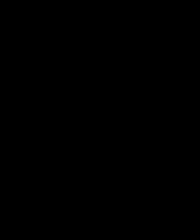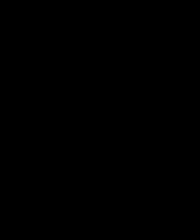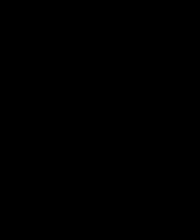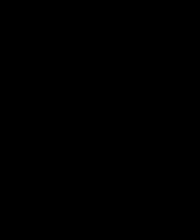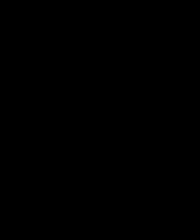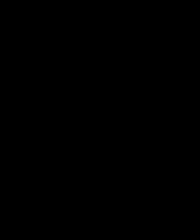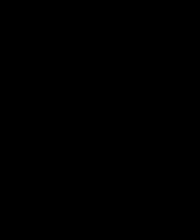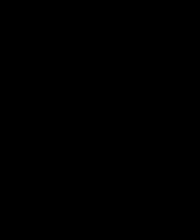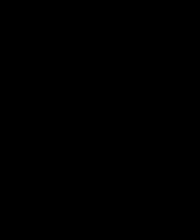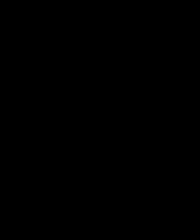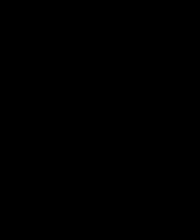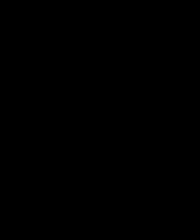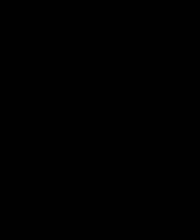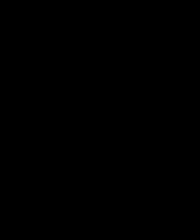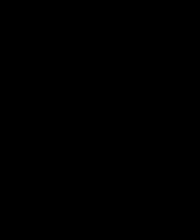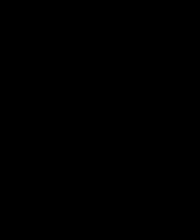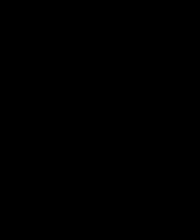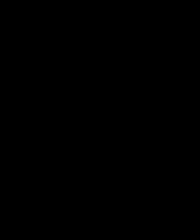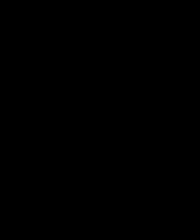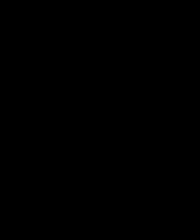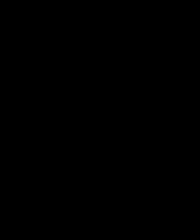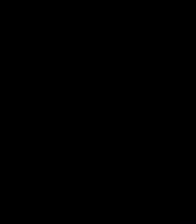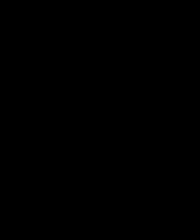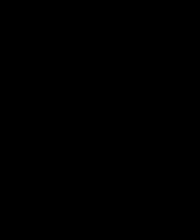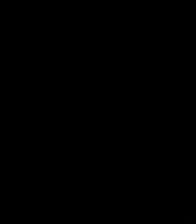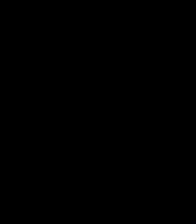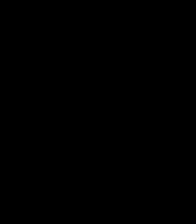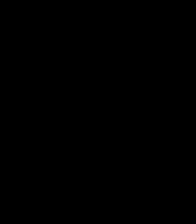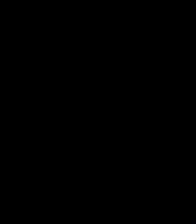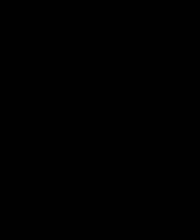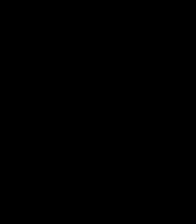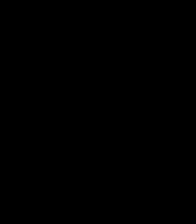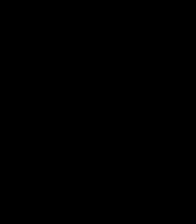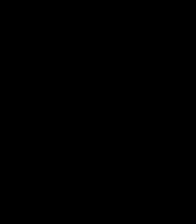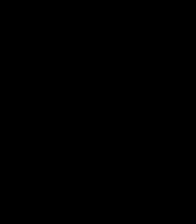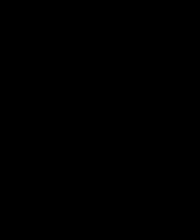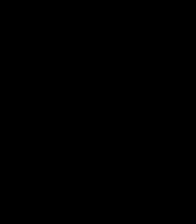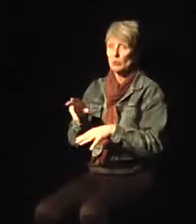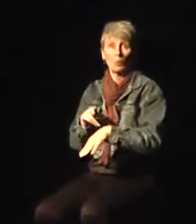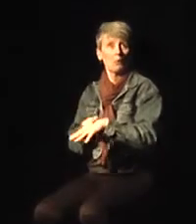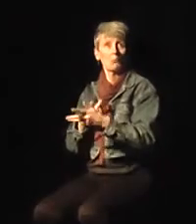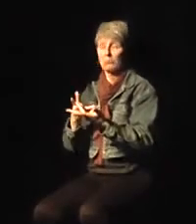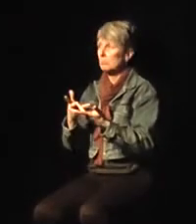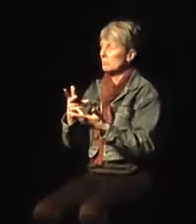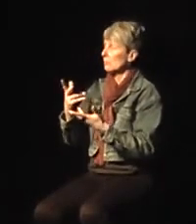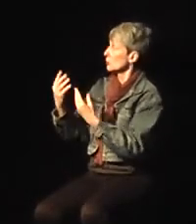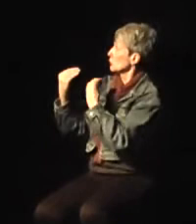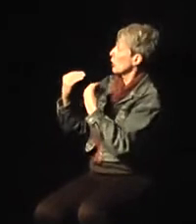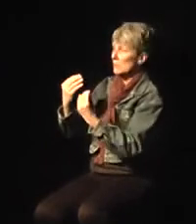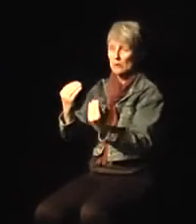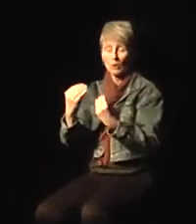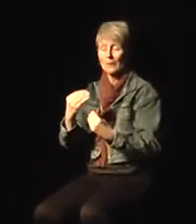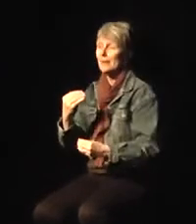ladder, their most likely answer would be, I don't know, that's just how things are done around here. I learned about this story